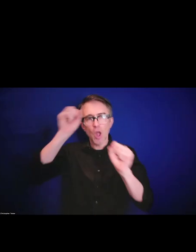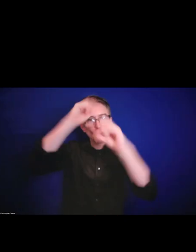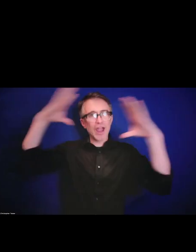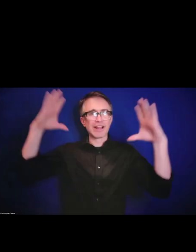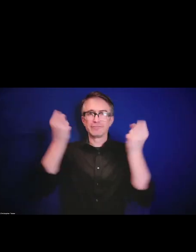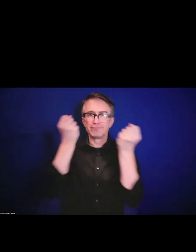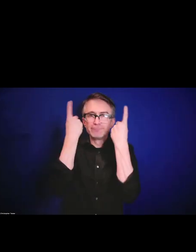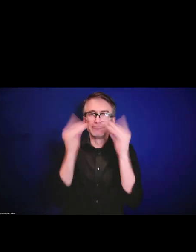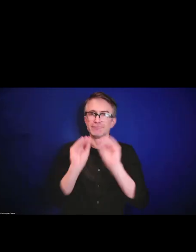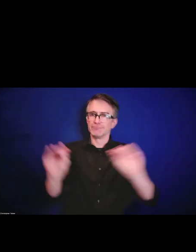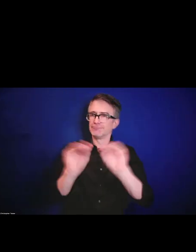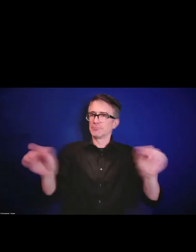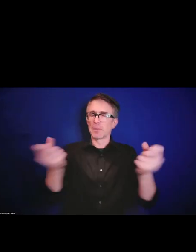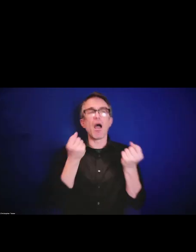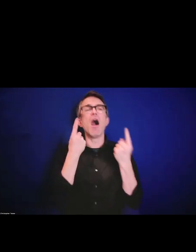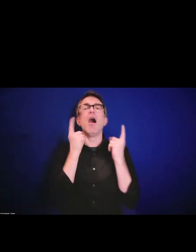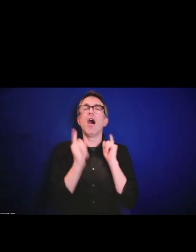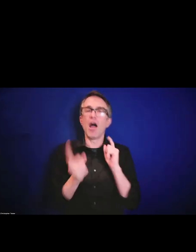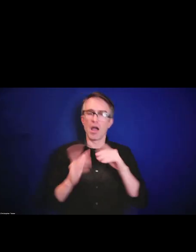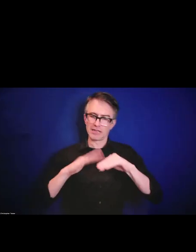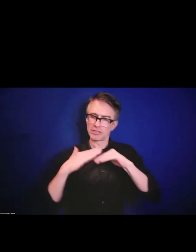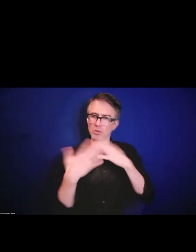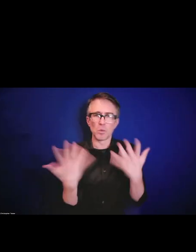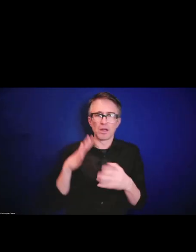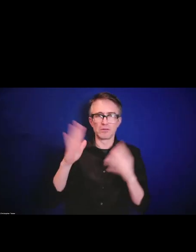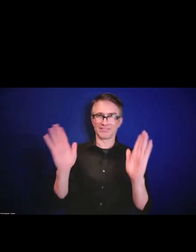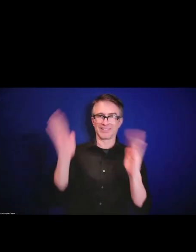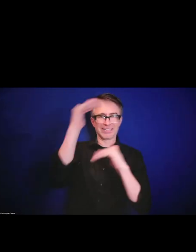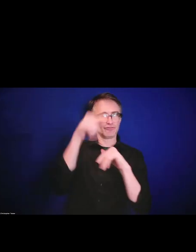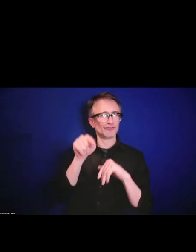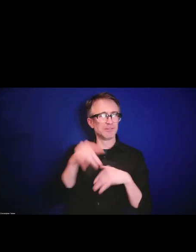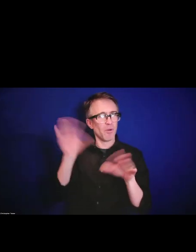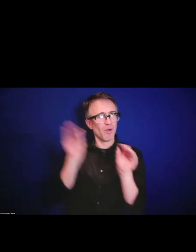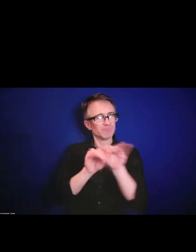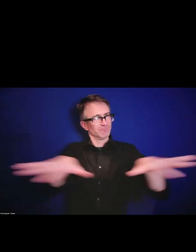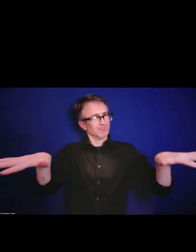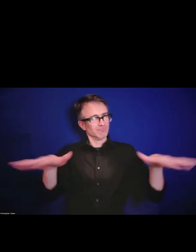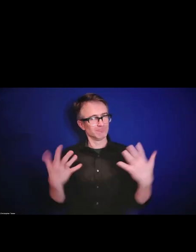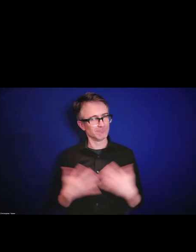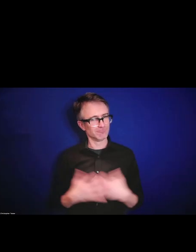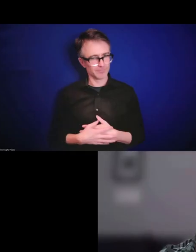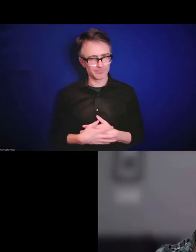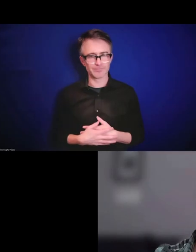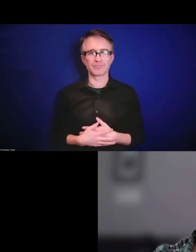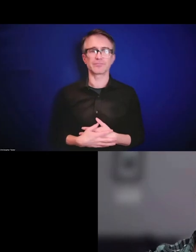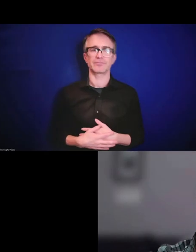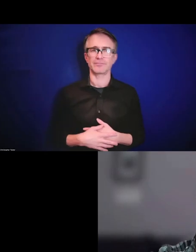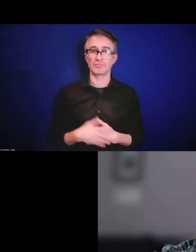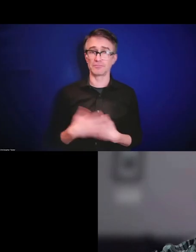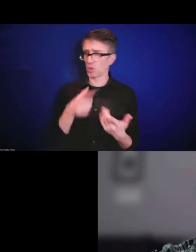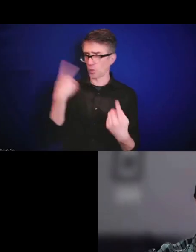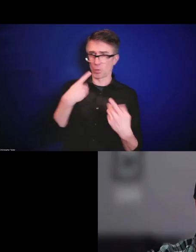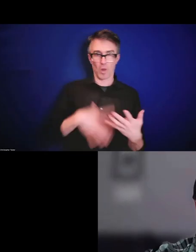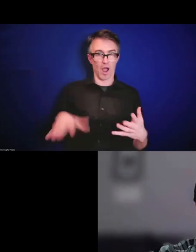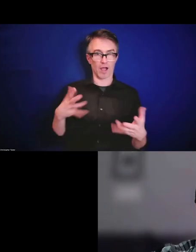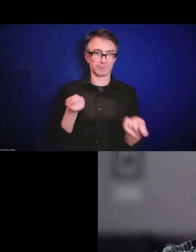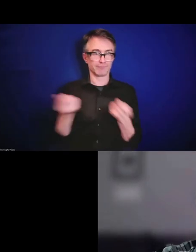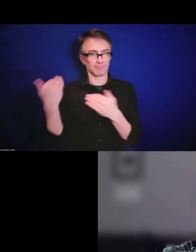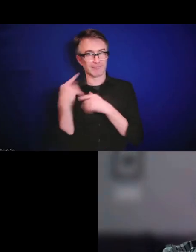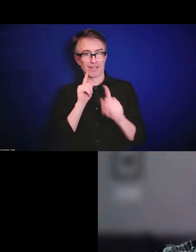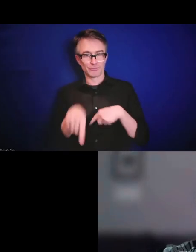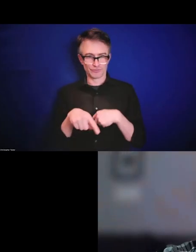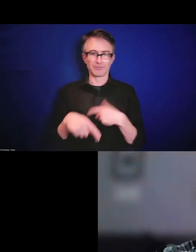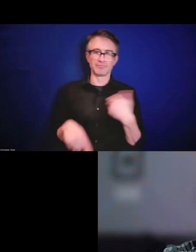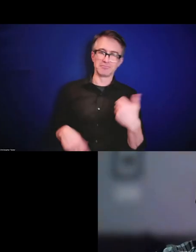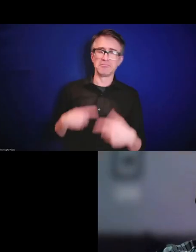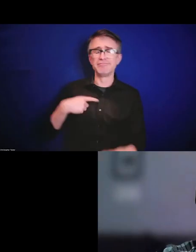challenges. Who wants to go first? Kate, you want to? I certainly can. I think that, yes, it sounds like more